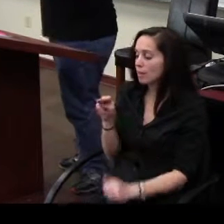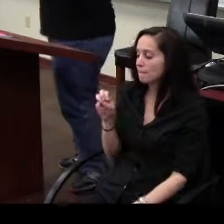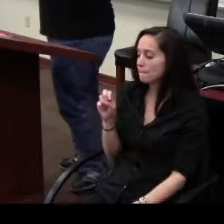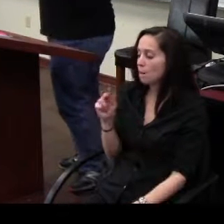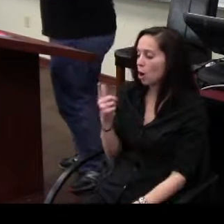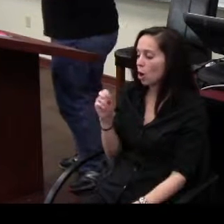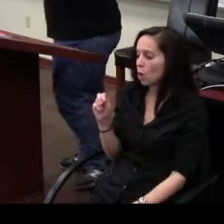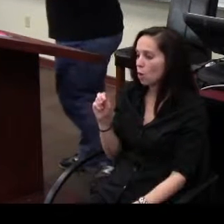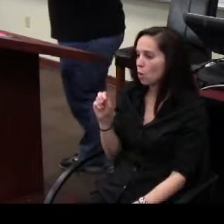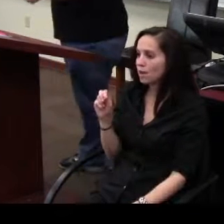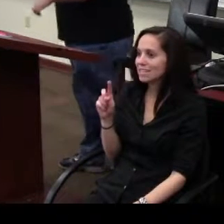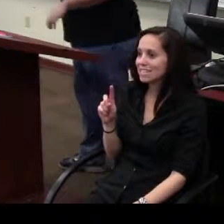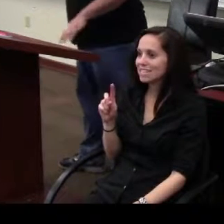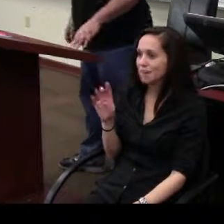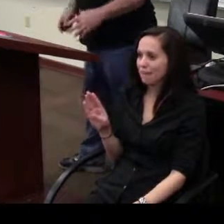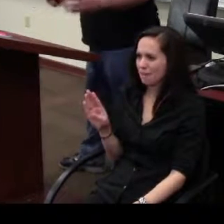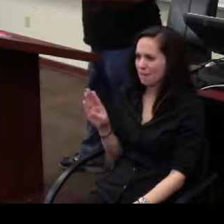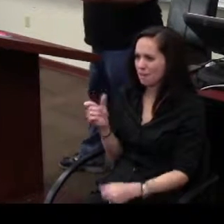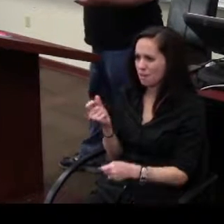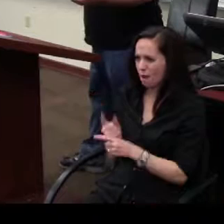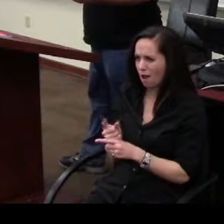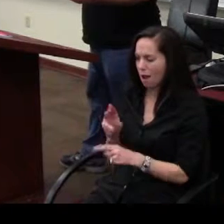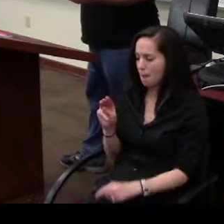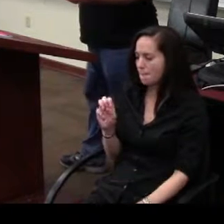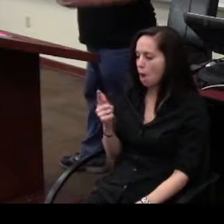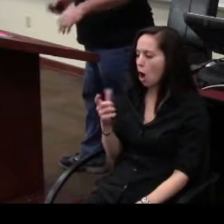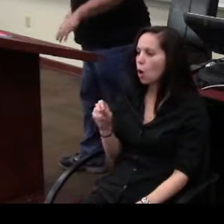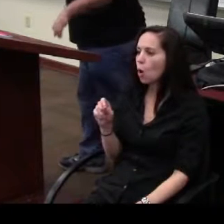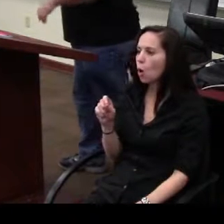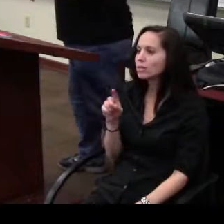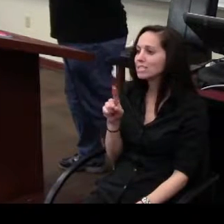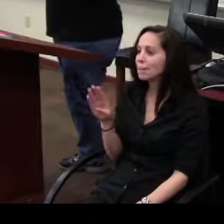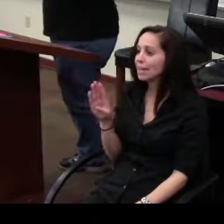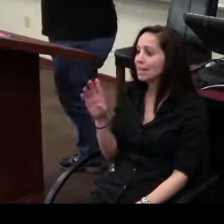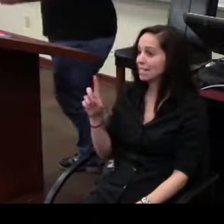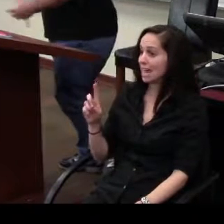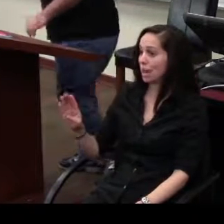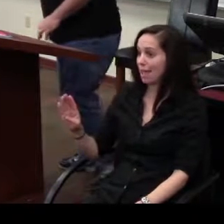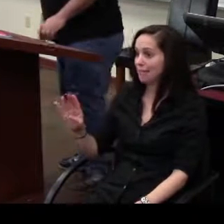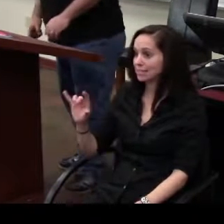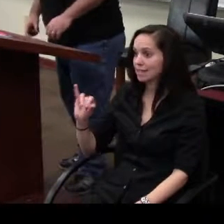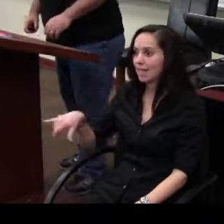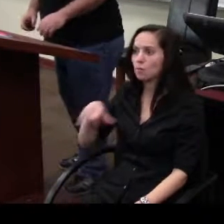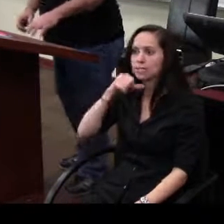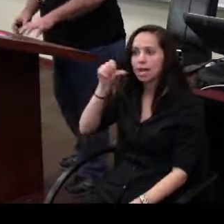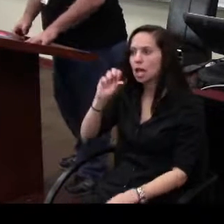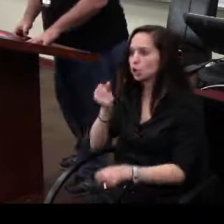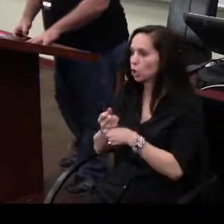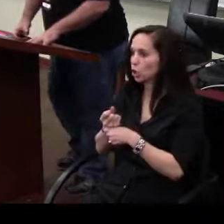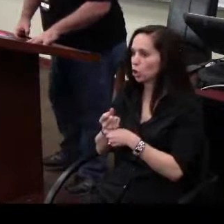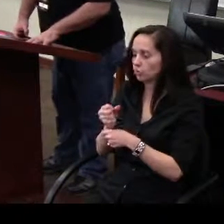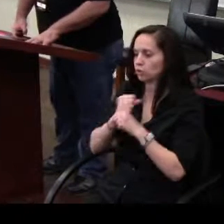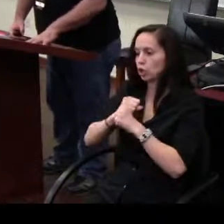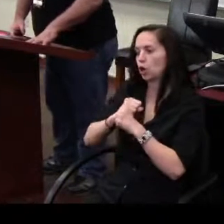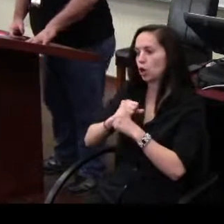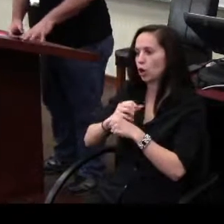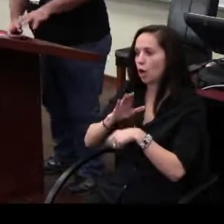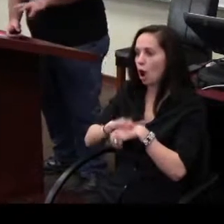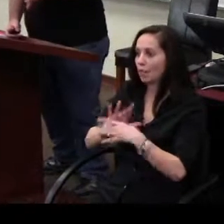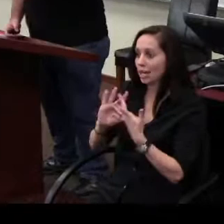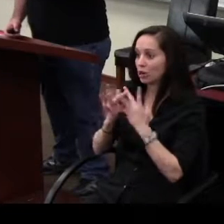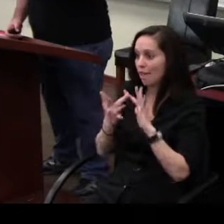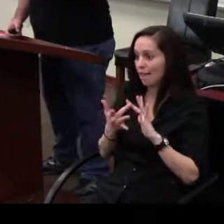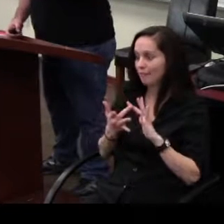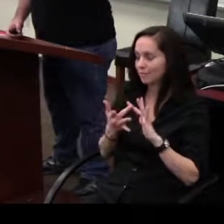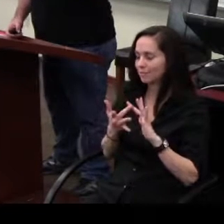MongoDB and some of that was happening, right? So MongoDB databases, unsecured out on the networks, on the